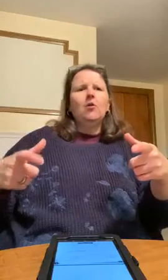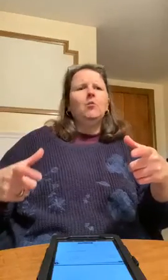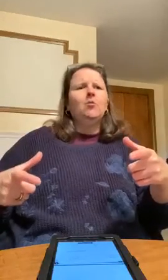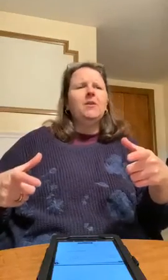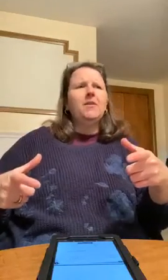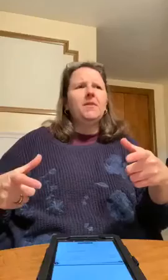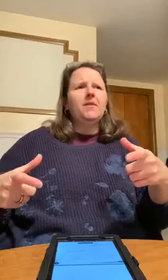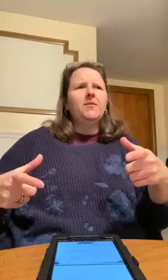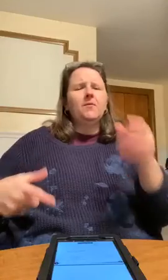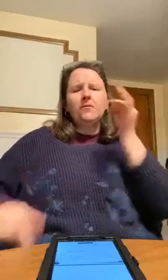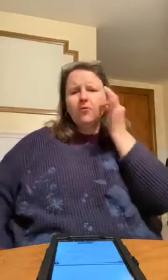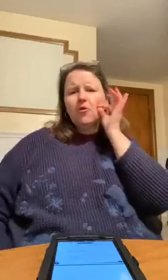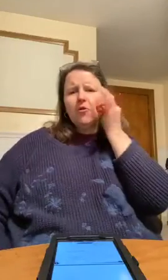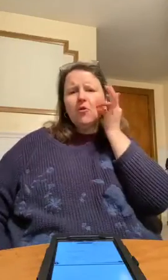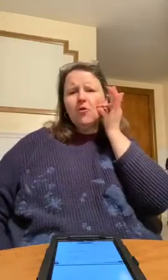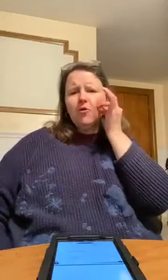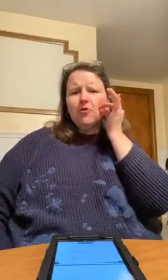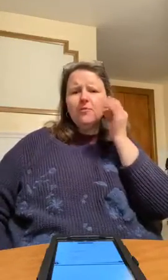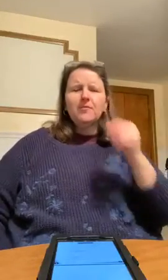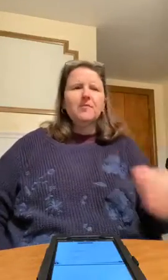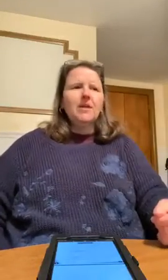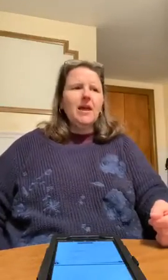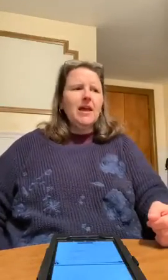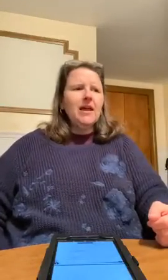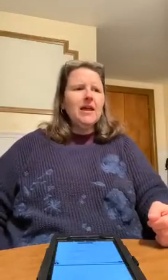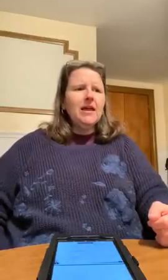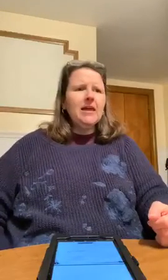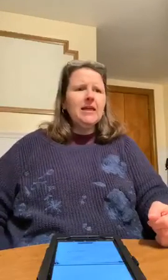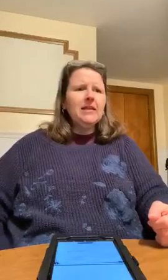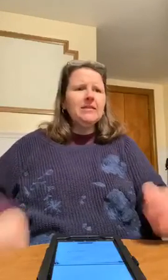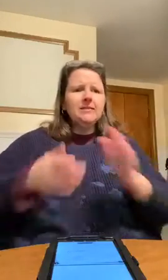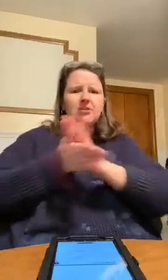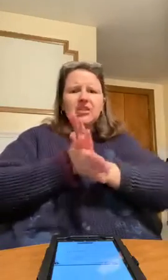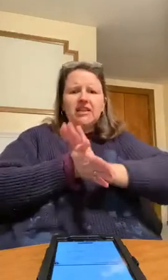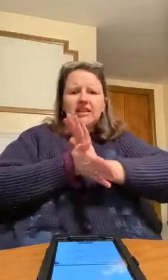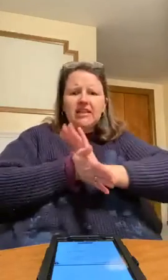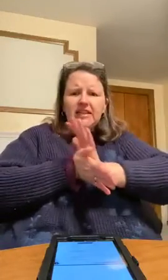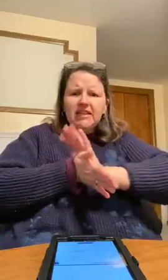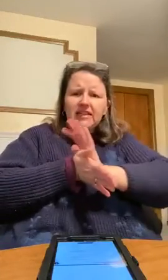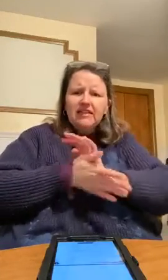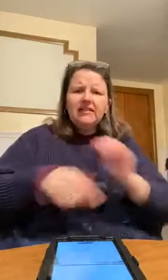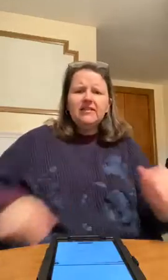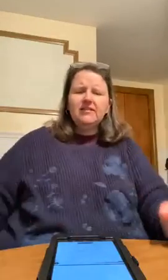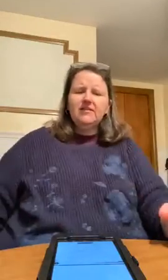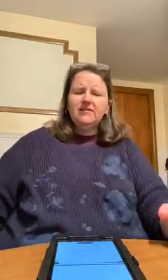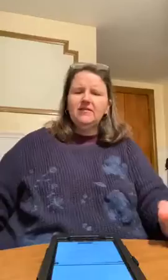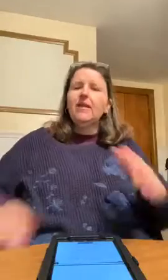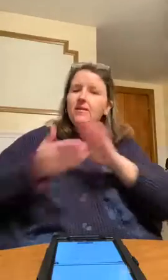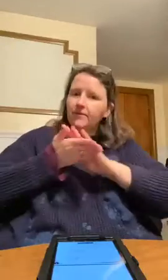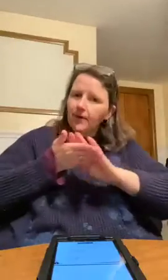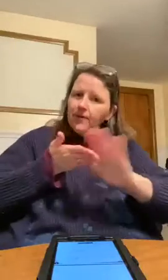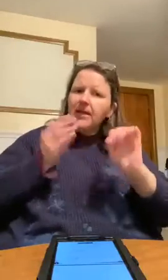with some fruit and some cheese. It's very